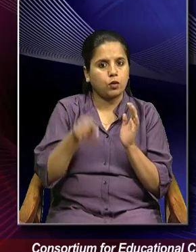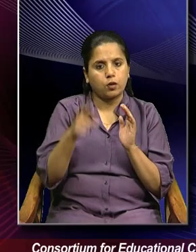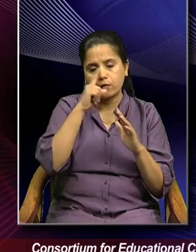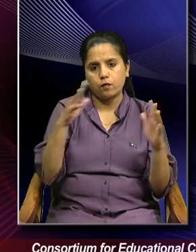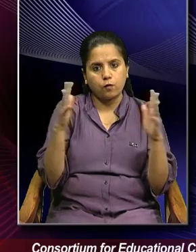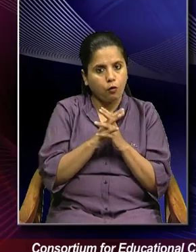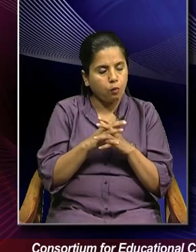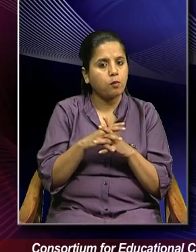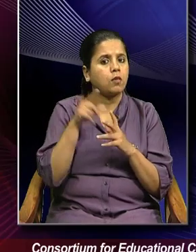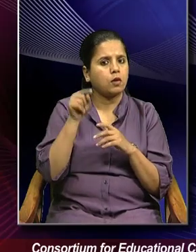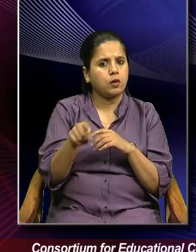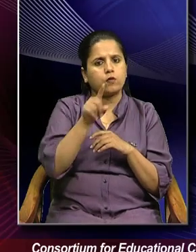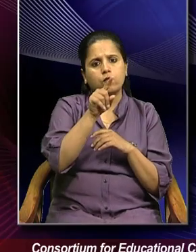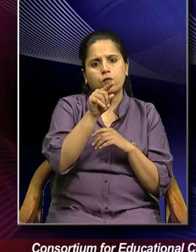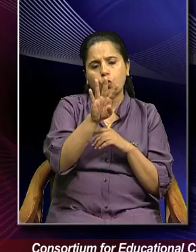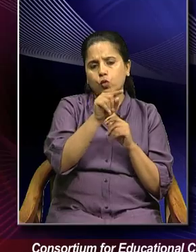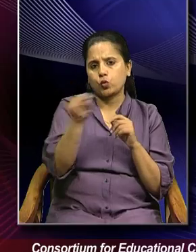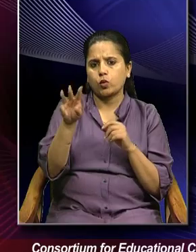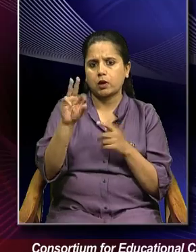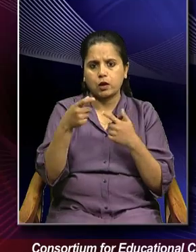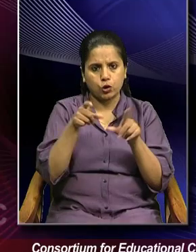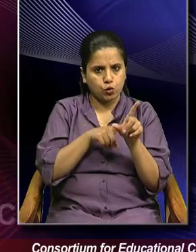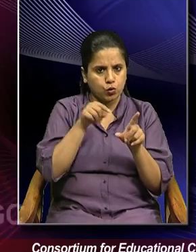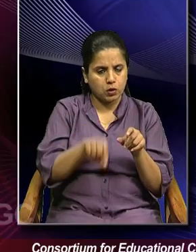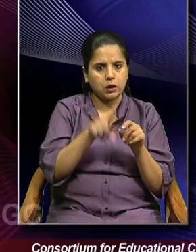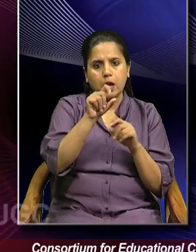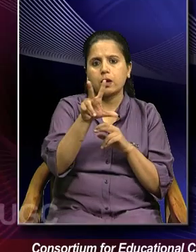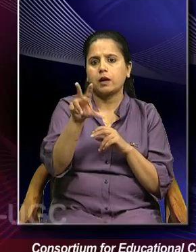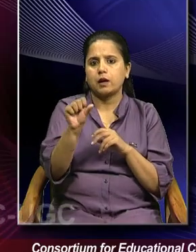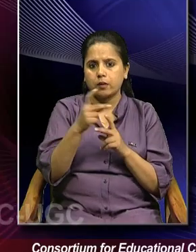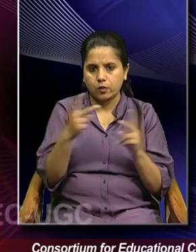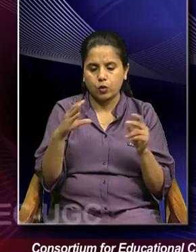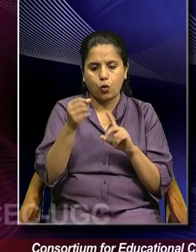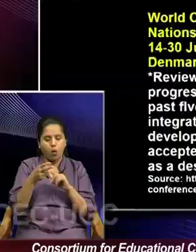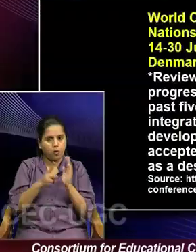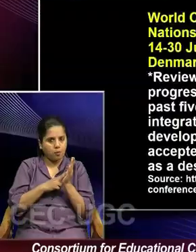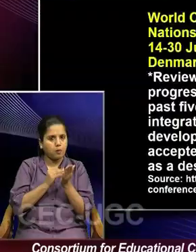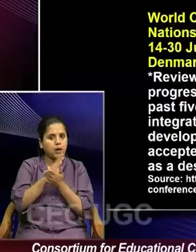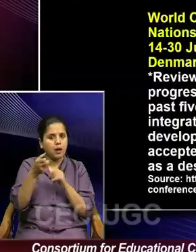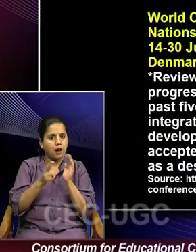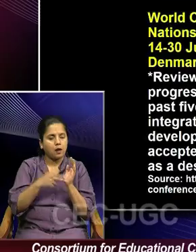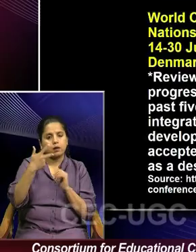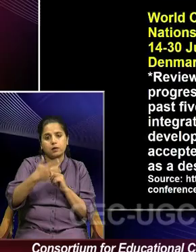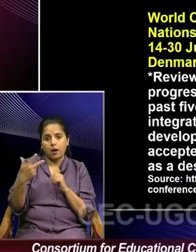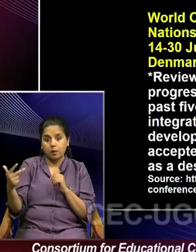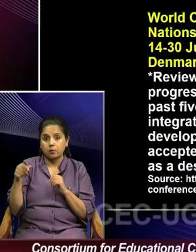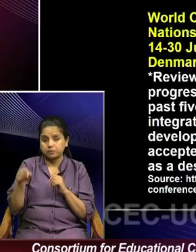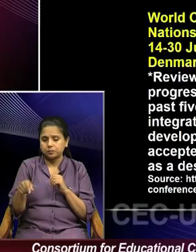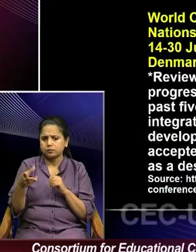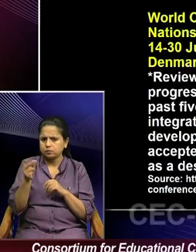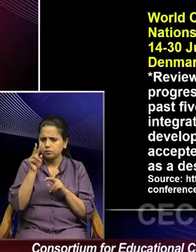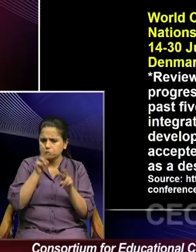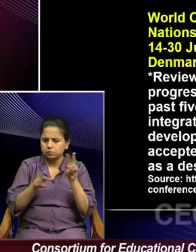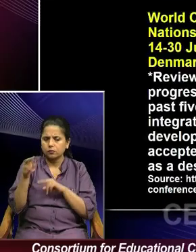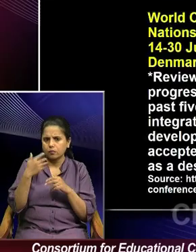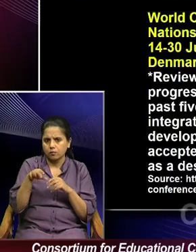Women, 14 to 30th July 1918, Copenhagen, Denmark. In this conference, there was review